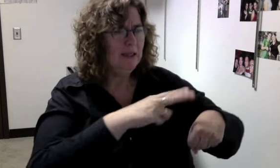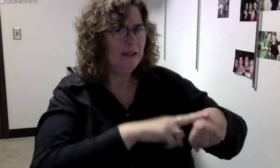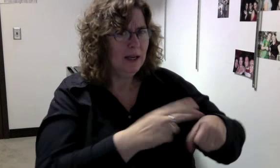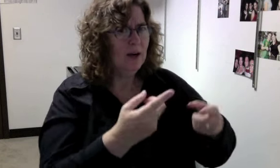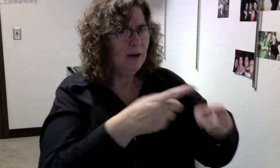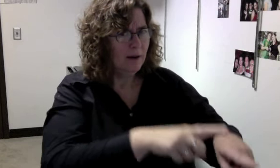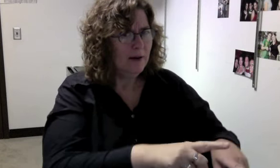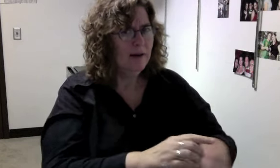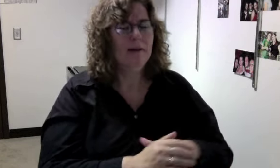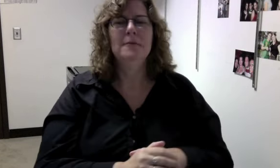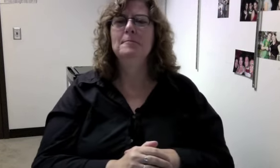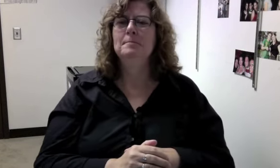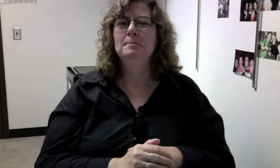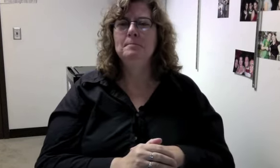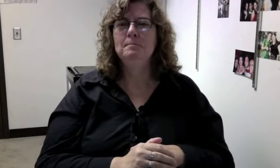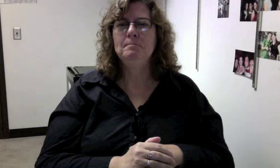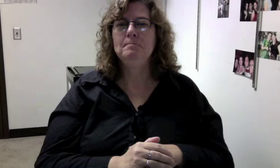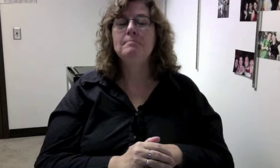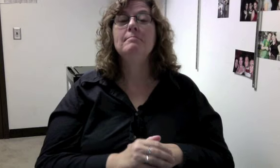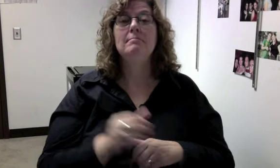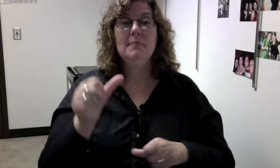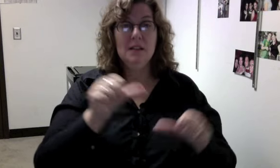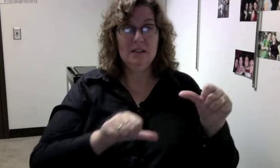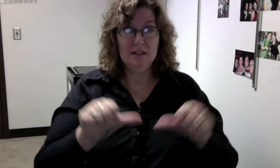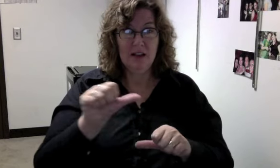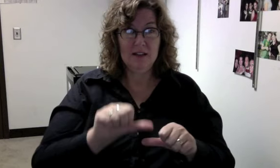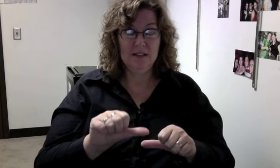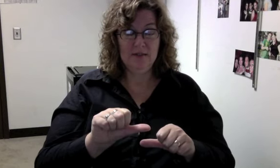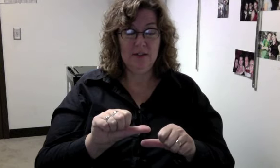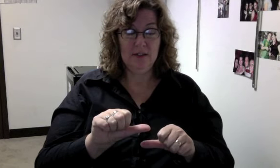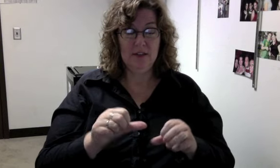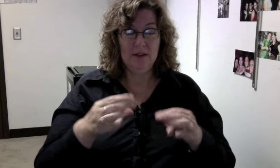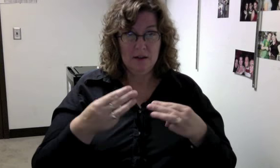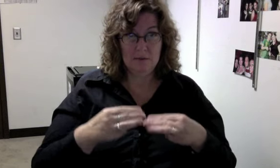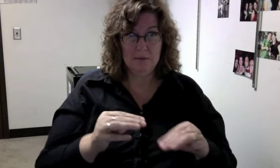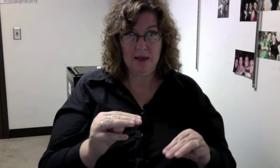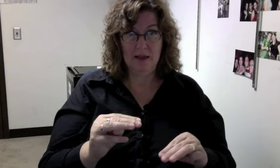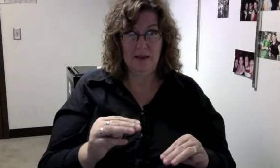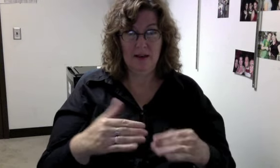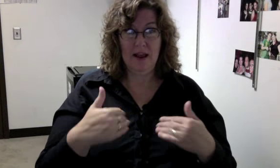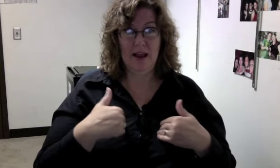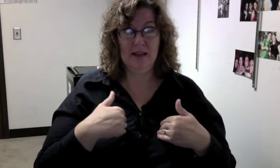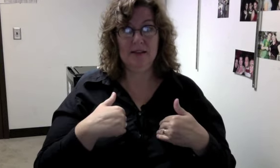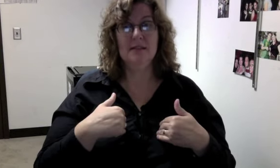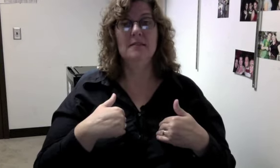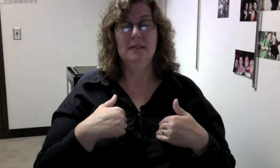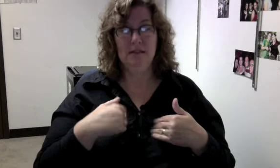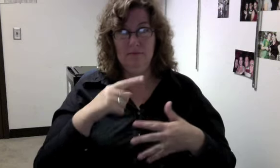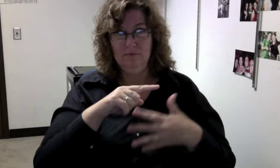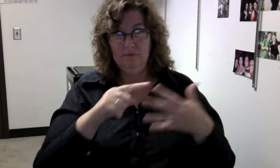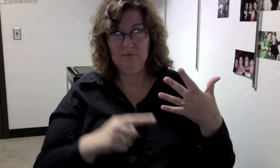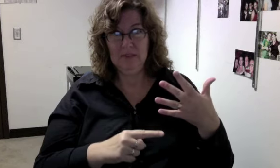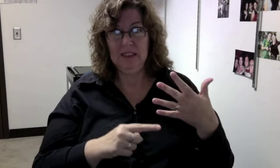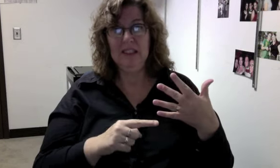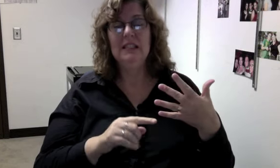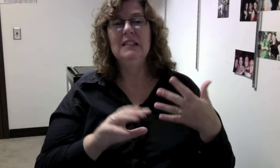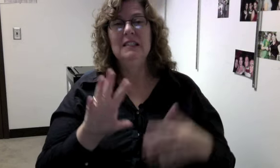The scientific method is, here are the steps. Number one, you got to identify a problem or a